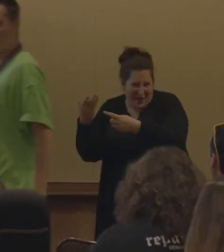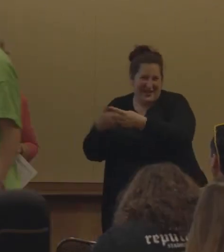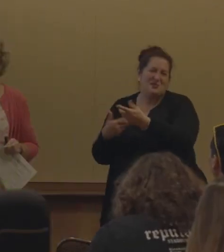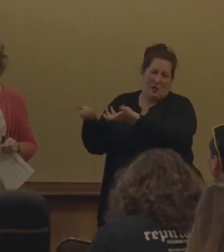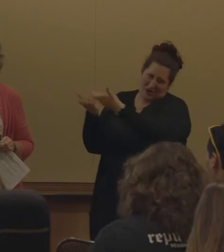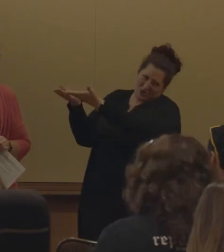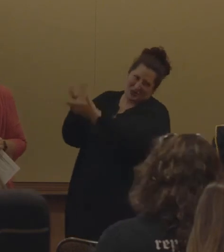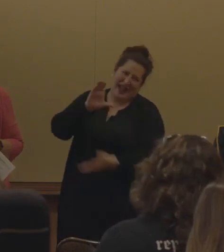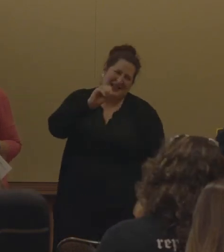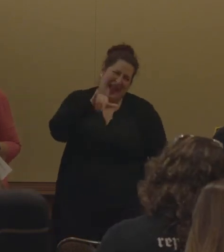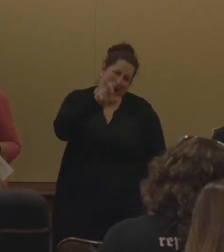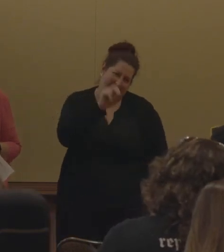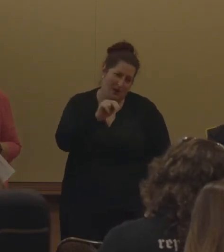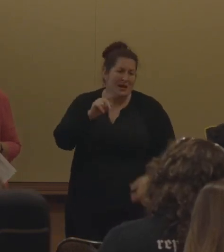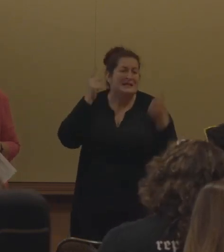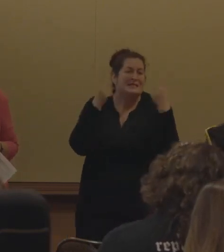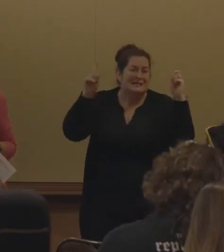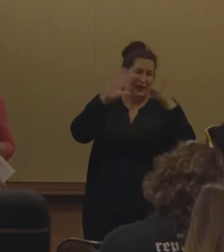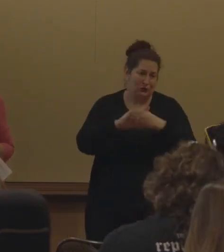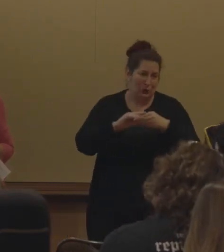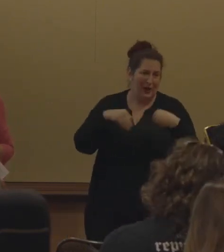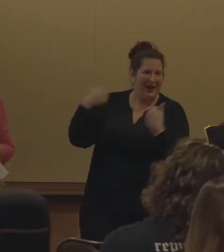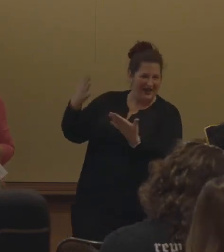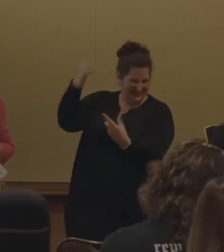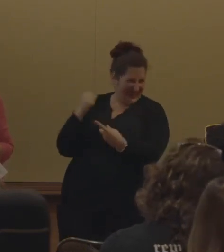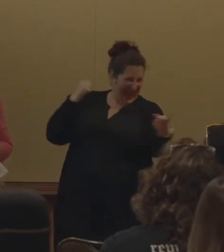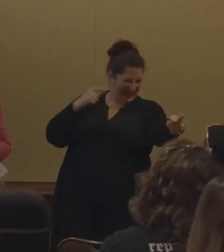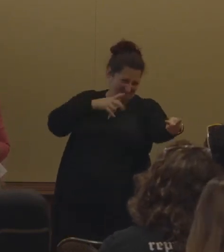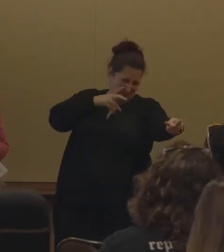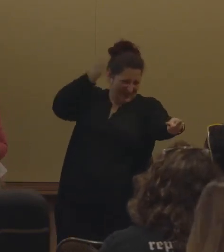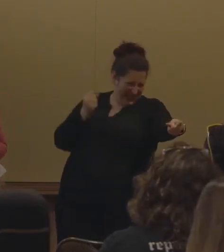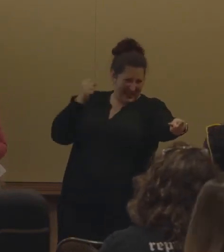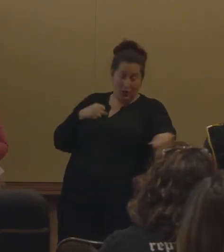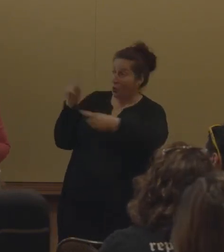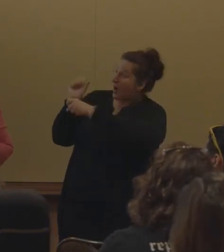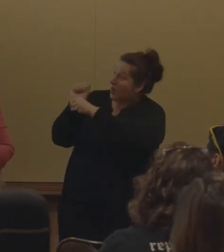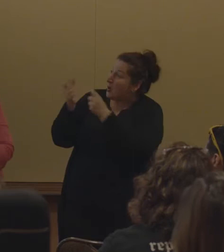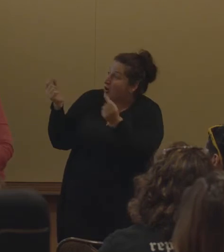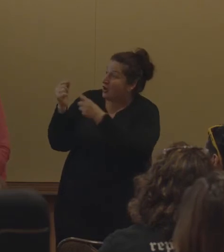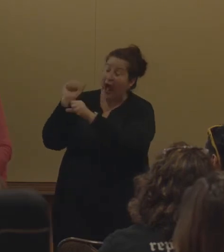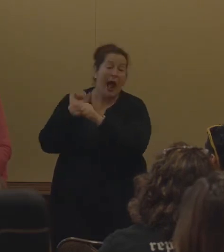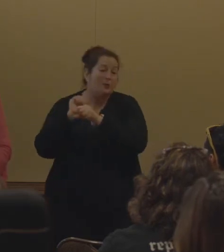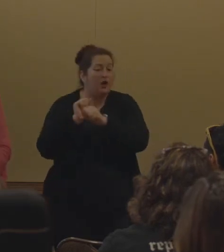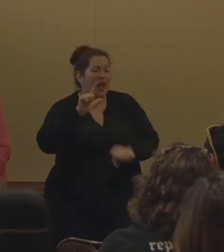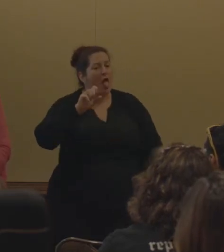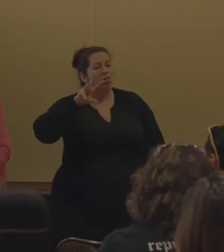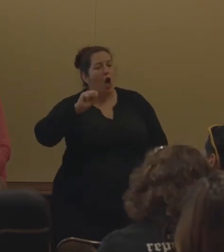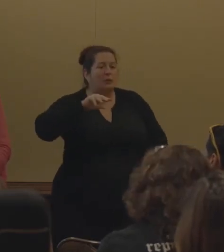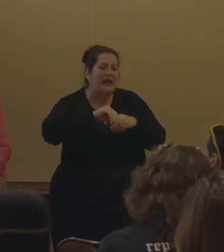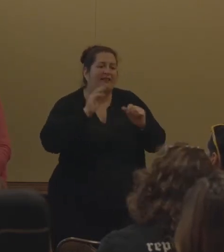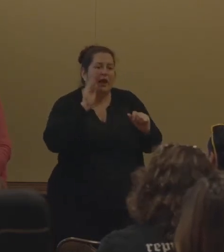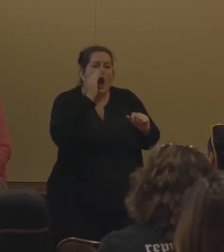this is Cayman. Cayman's one of our success stories. Yeah. It's a very good success story. You want to tell them where you're working, what you're doing? I'm working at Lowe's in the